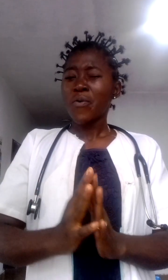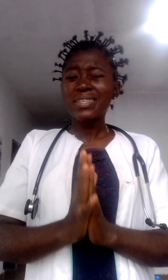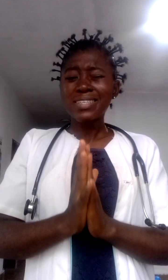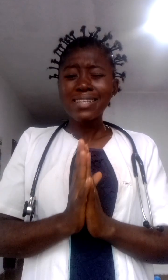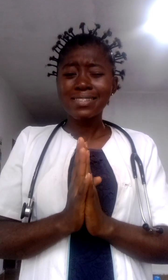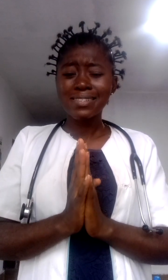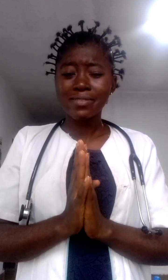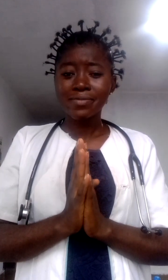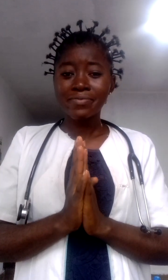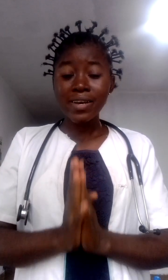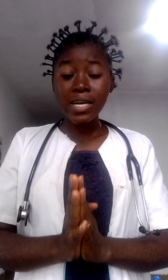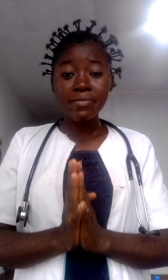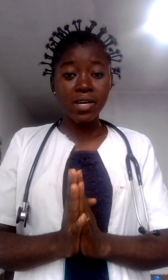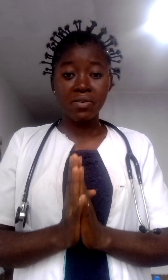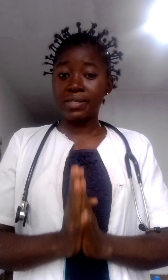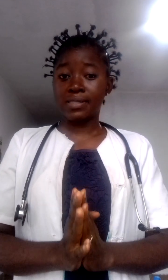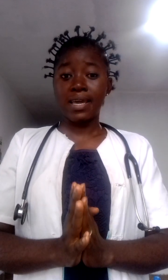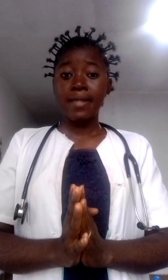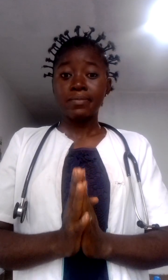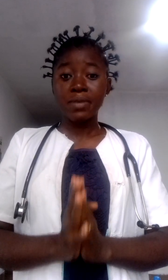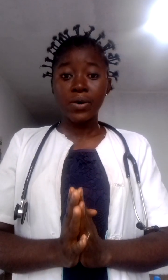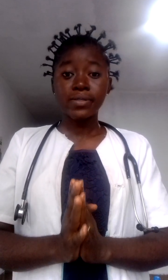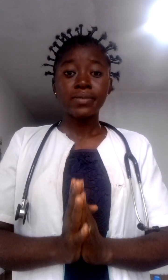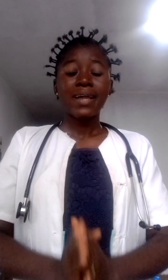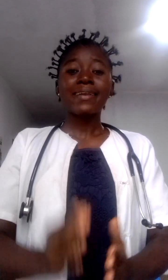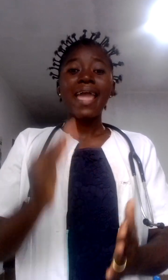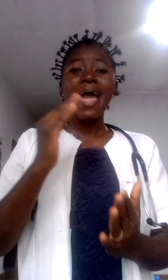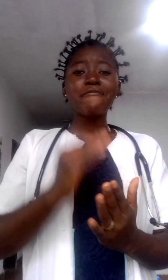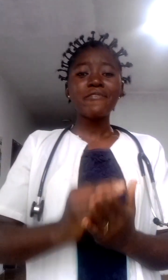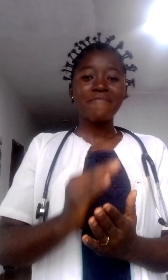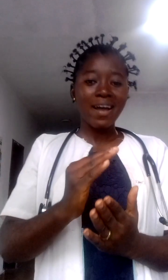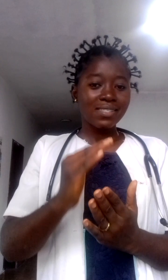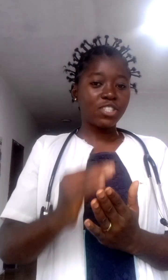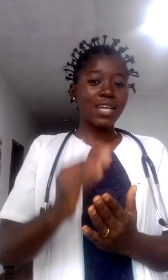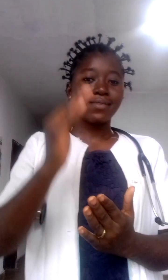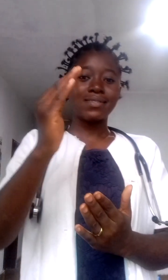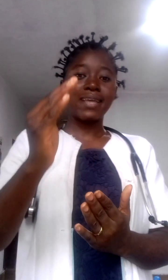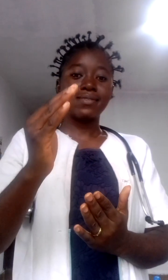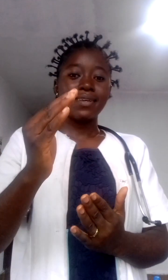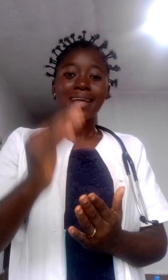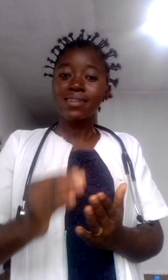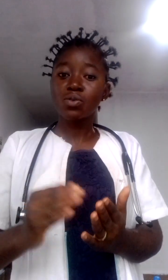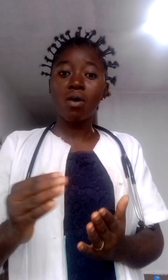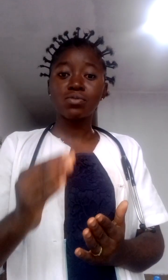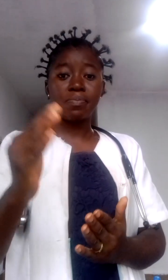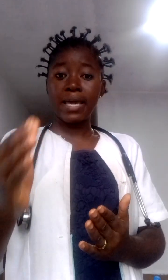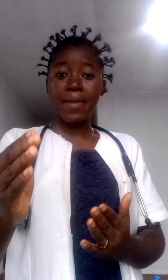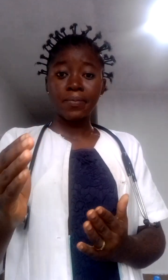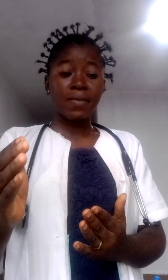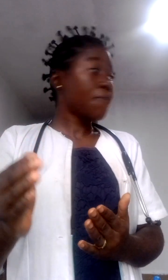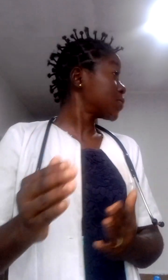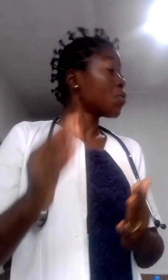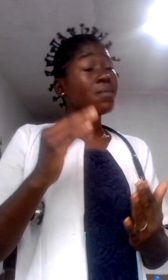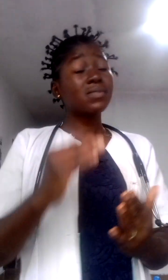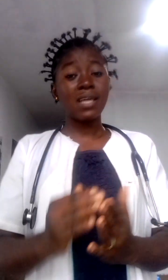which is really, really risky, because at every vaccine a child takes, it has a role to play. So what I'm saying